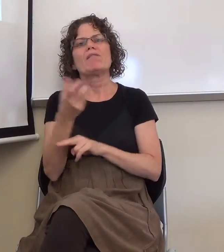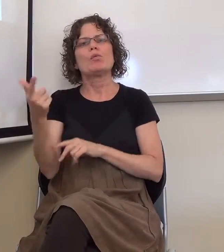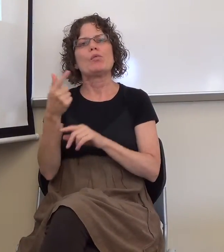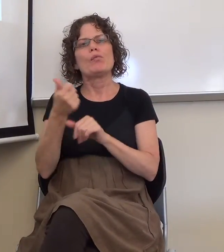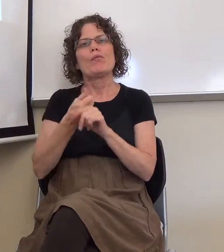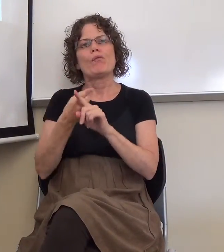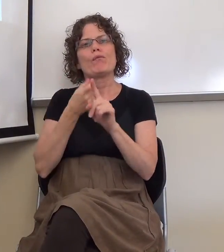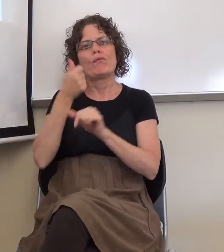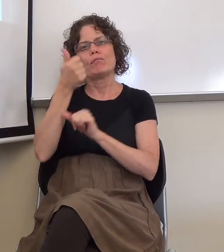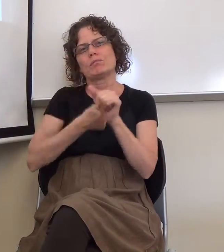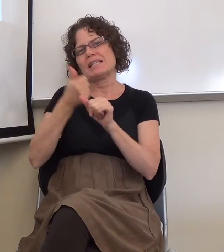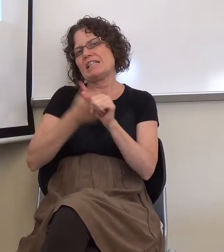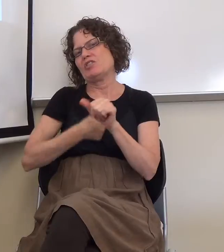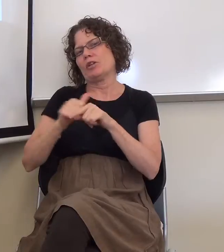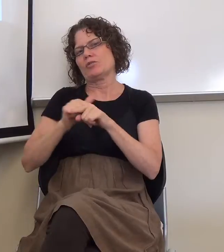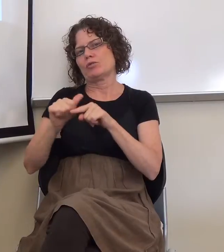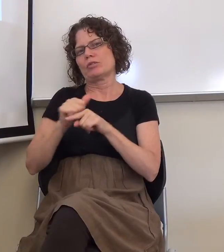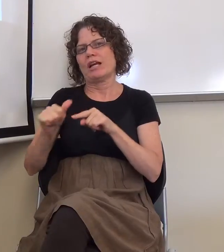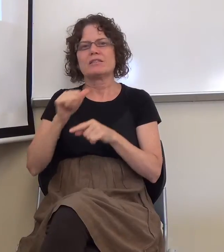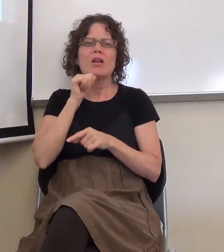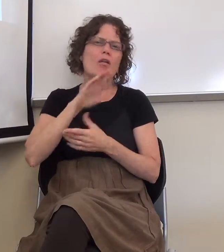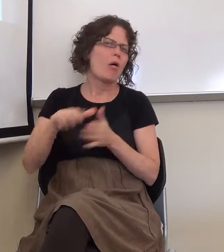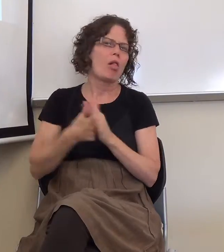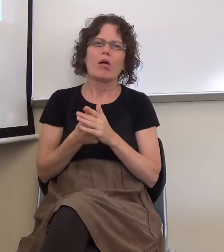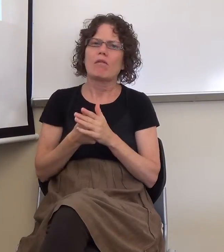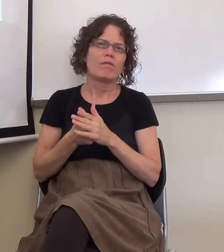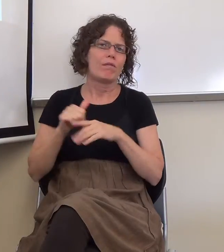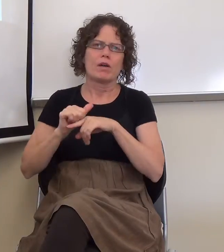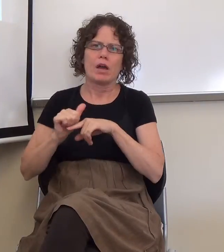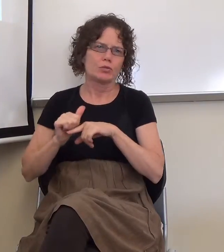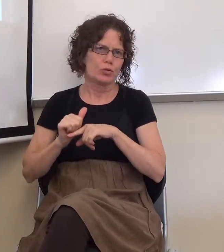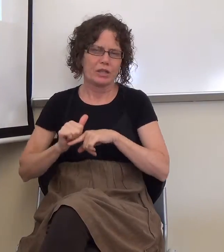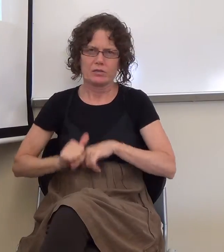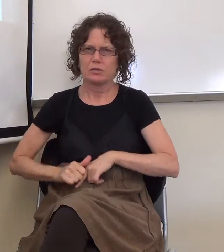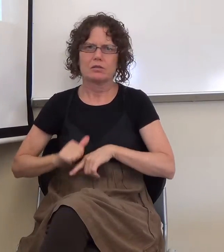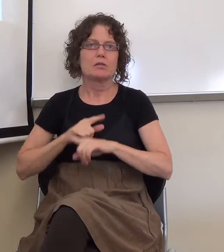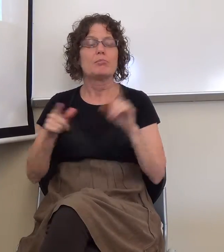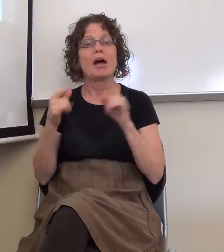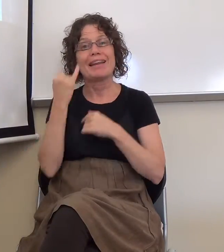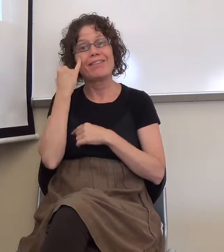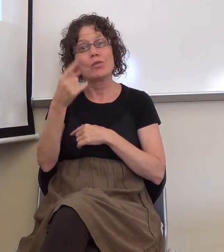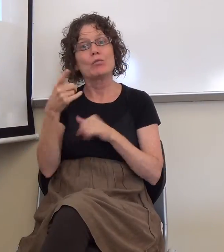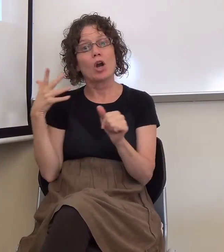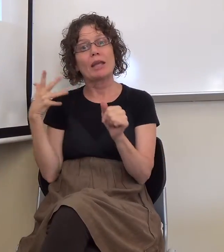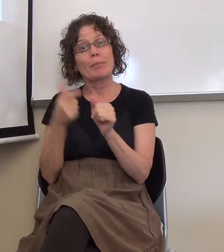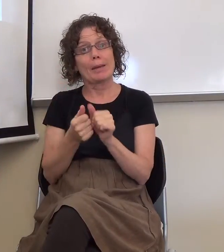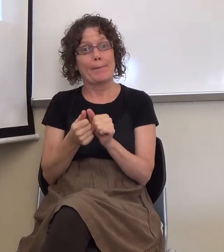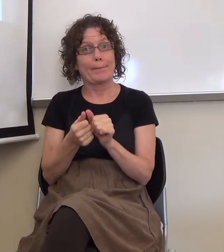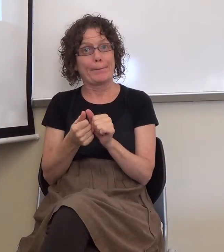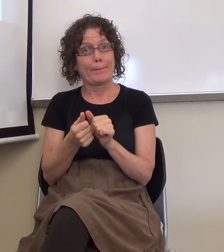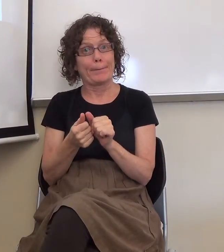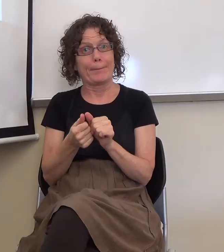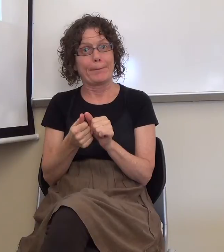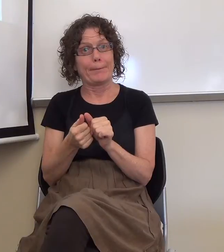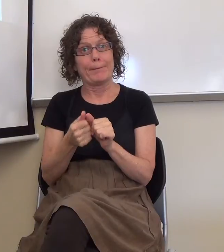through all of them. But if you are keeping up with what we're doing, you should be able to